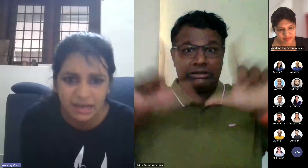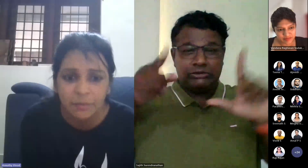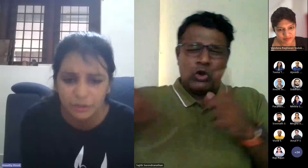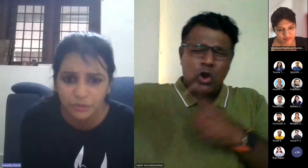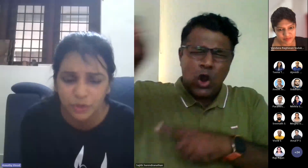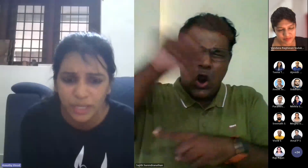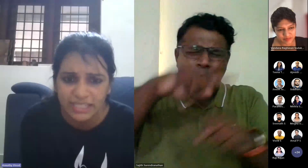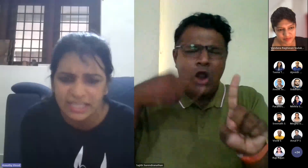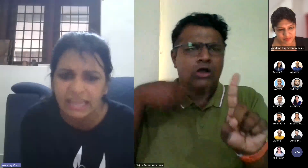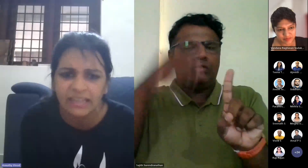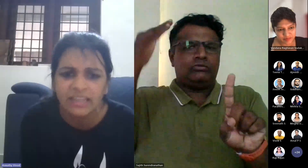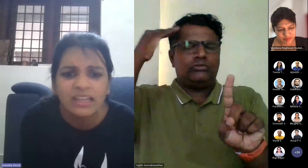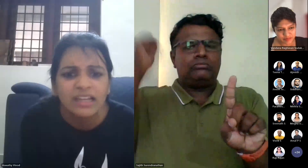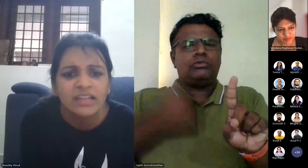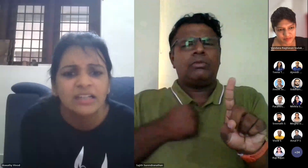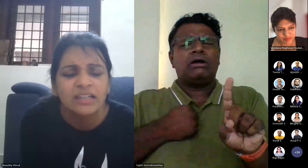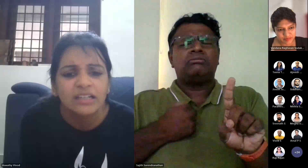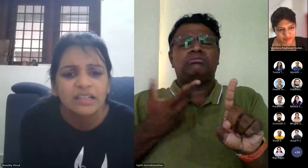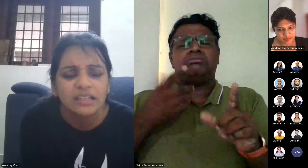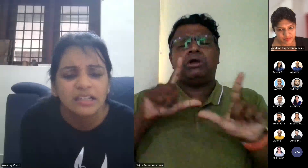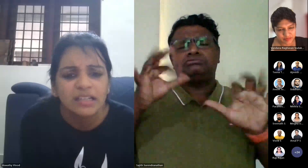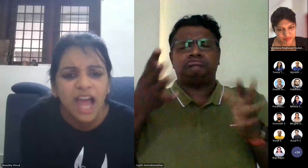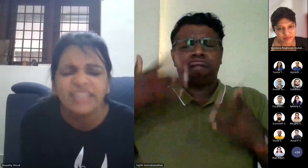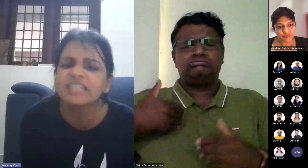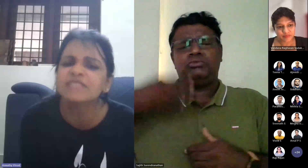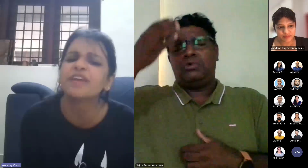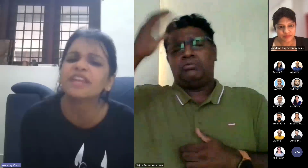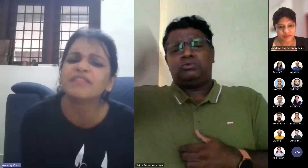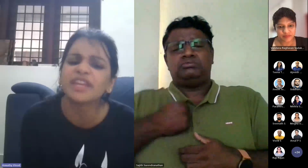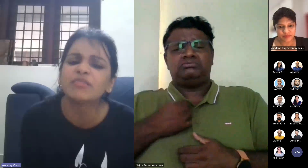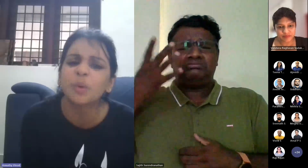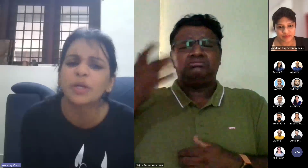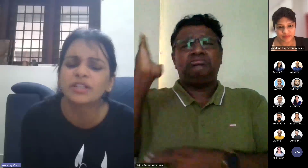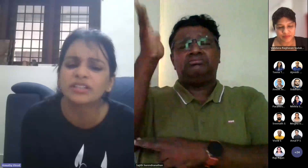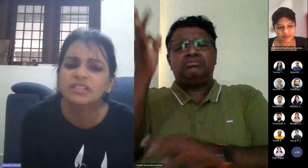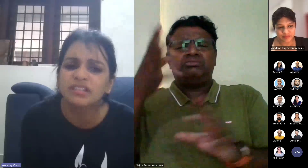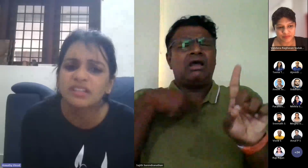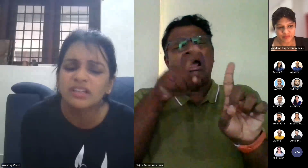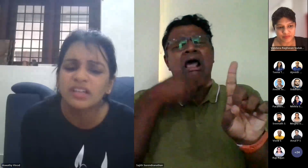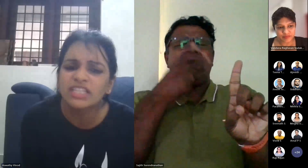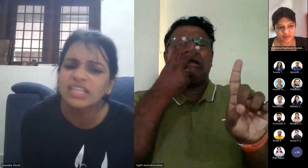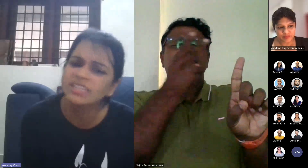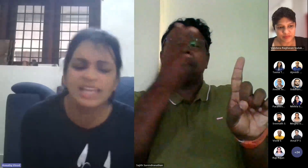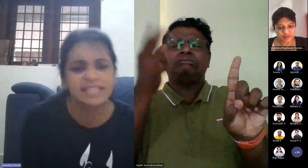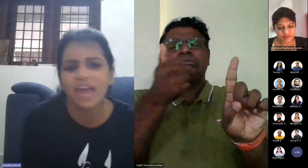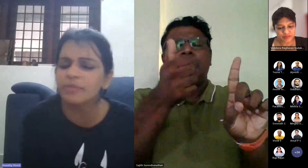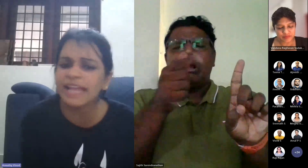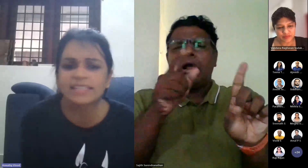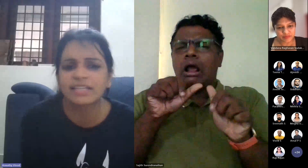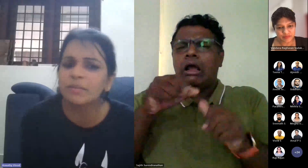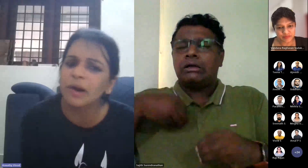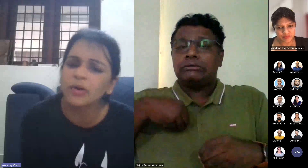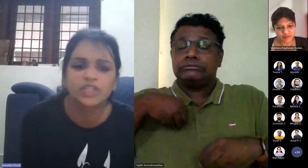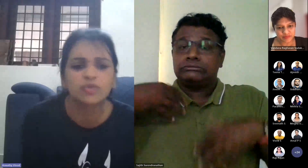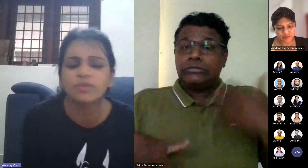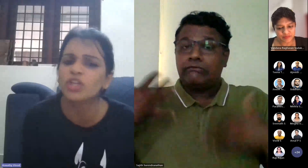an example of UX design. I think it's very, very important. See, yes, I've been